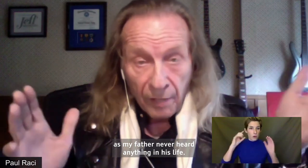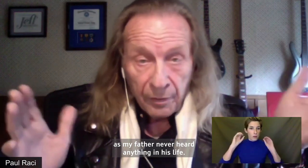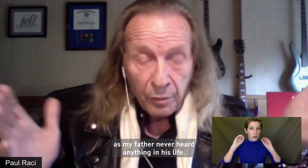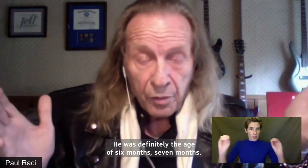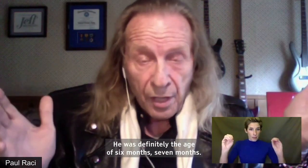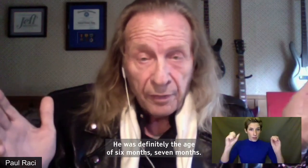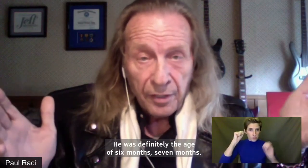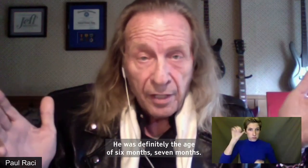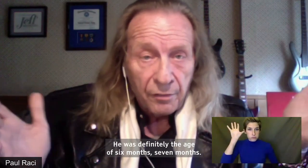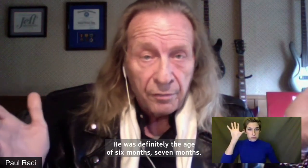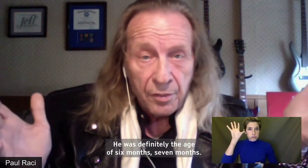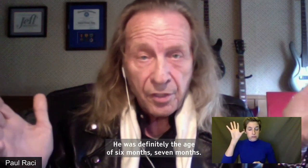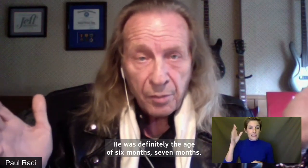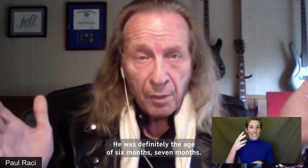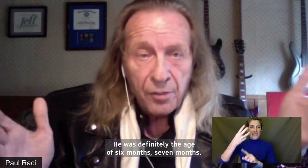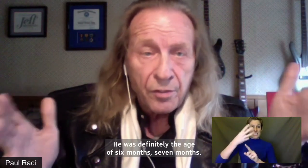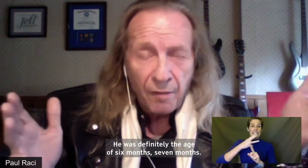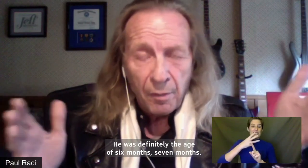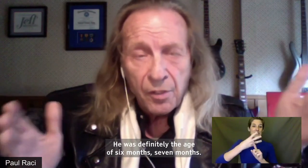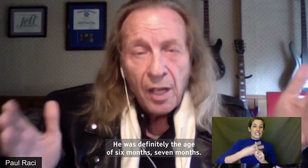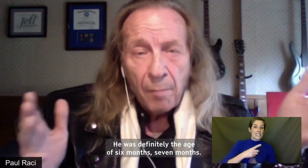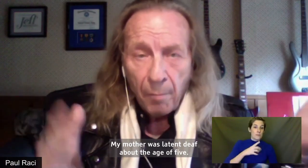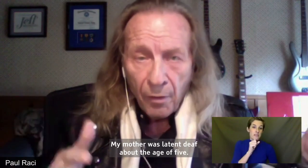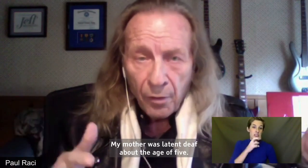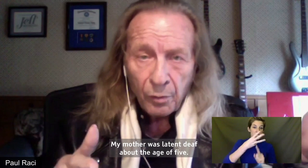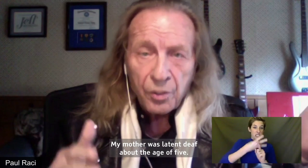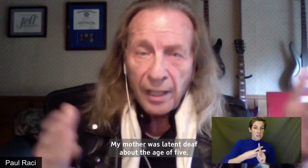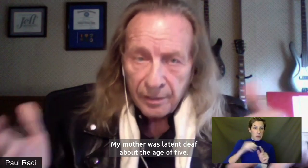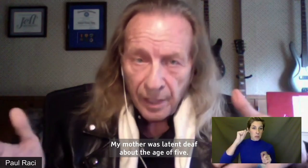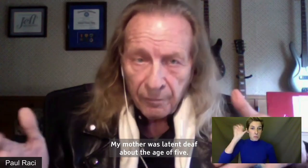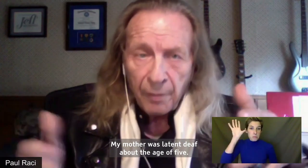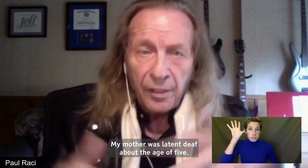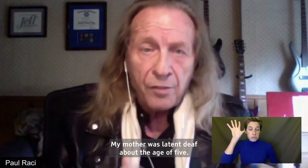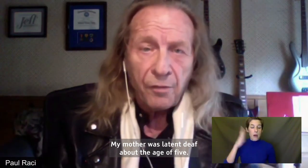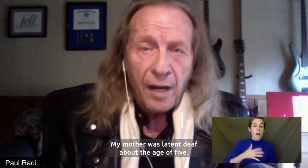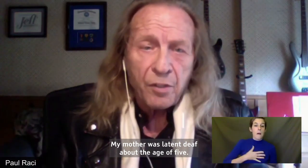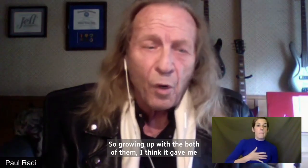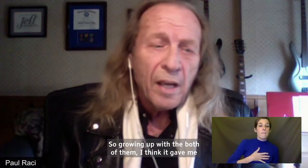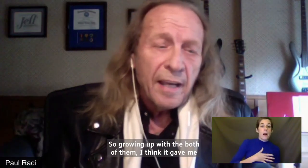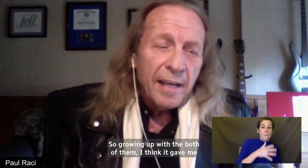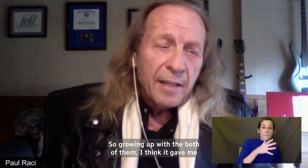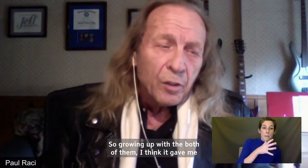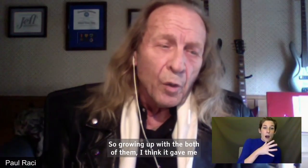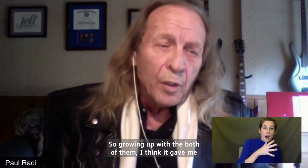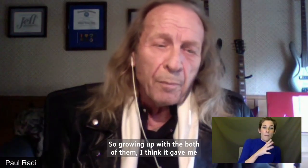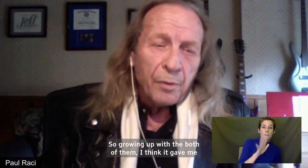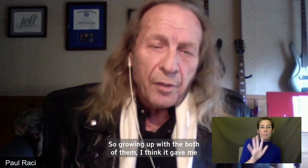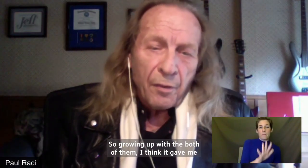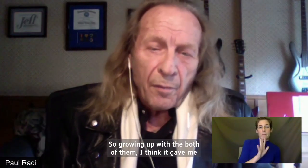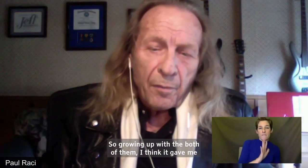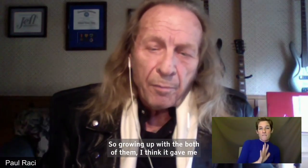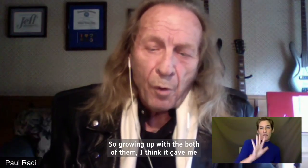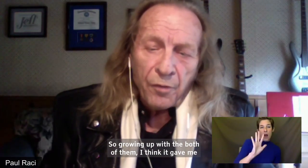in his life. He was deafened at the age of 6 months, 7 months. My mother was late in deaf, about the age of 5. So growing up